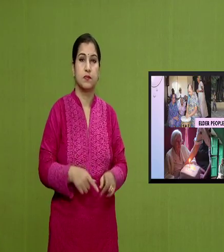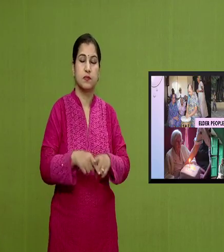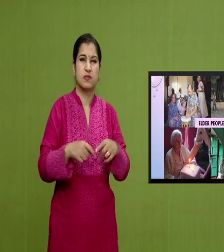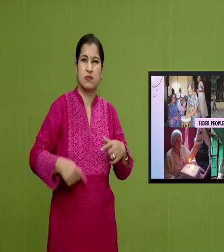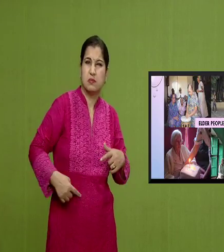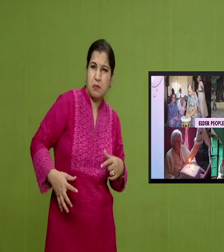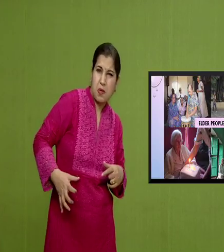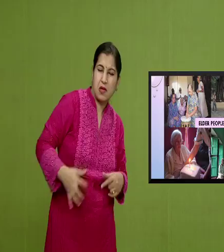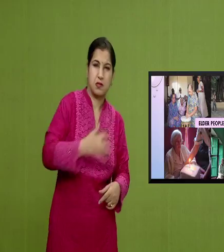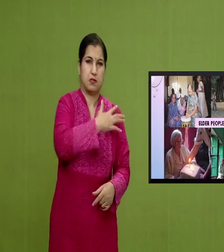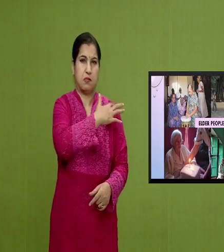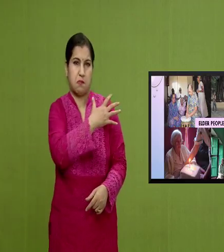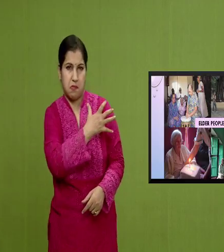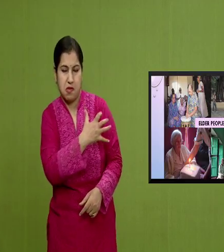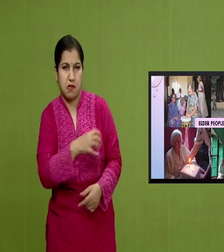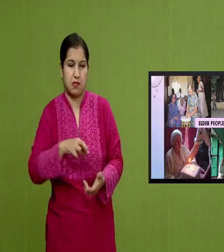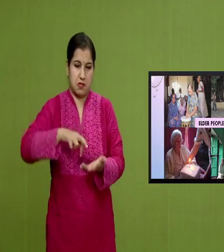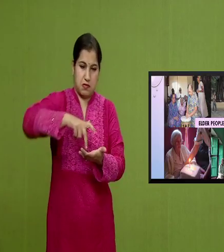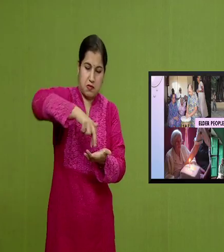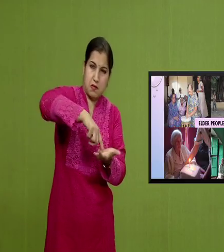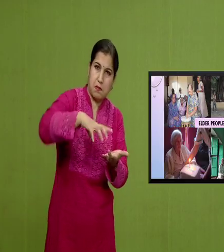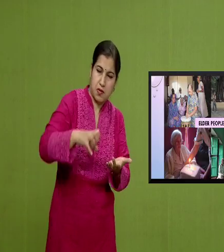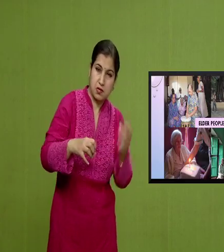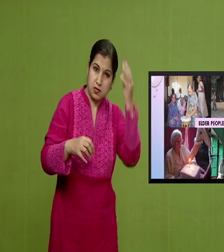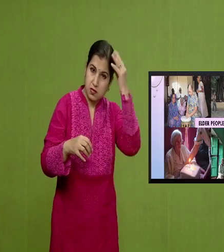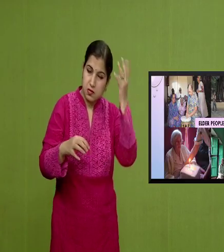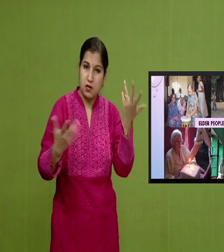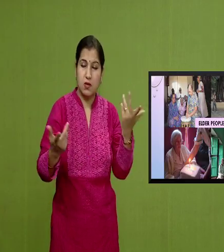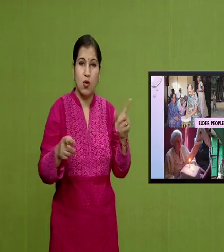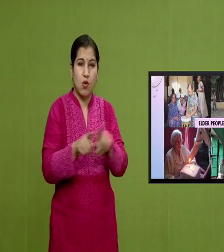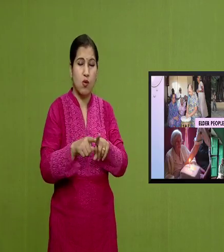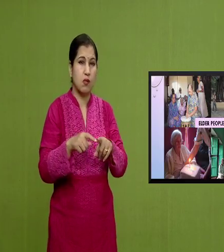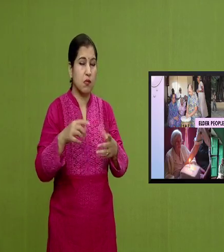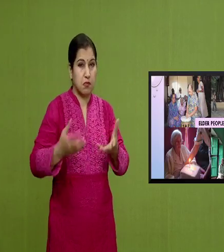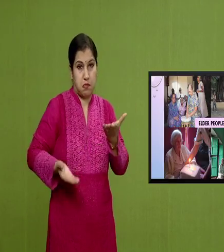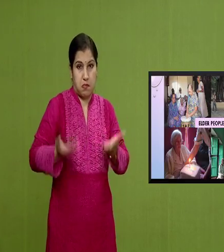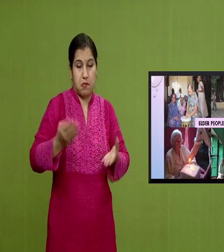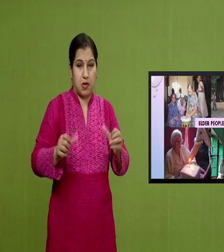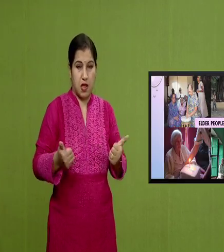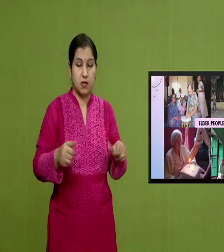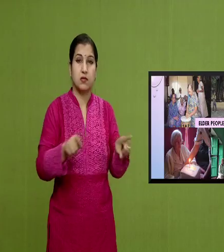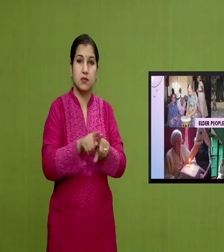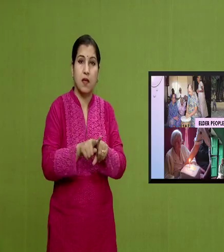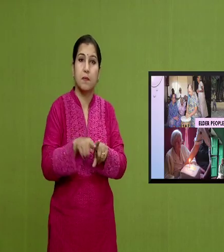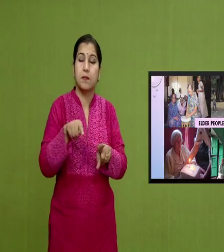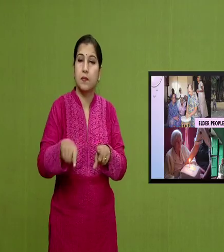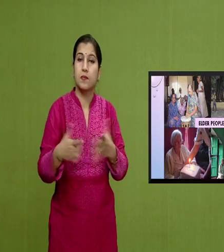and pain here and there in the body and are also at high